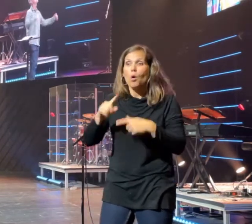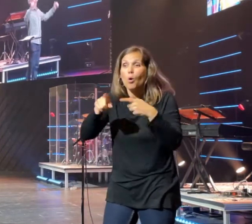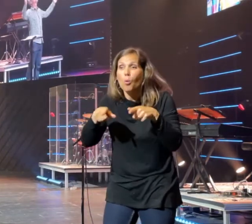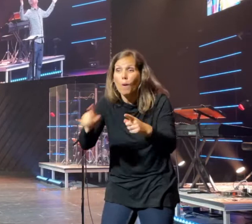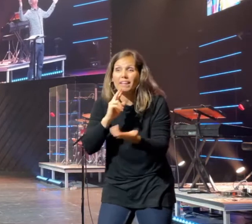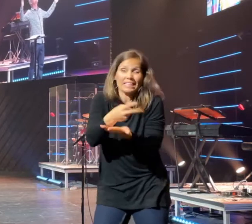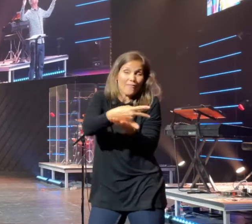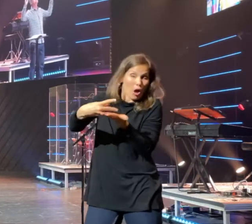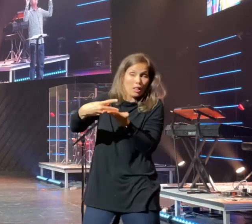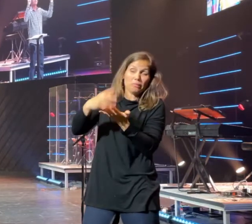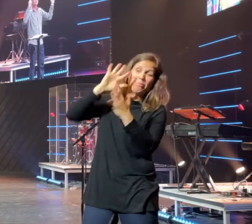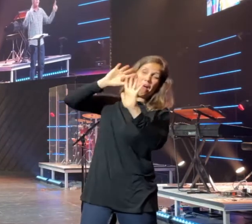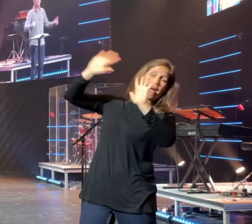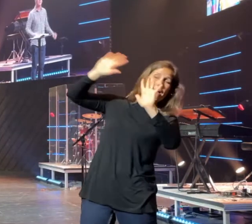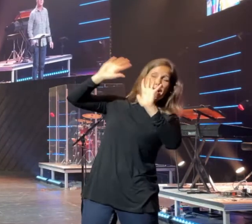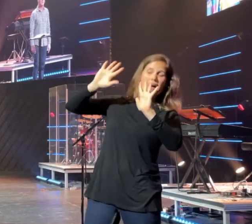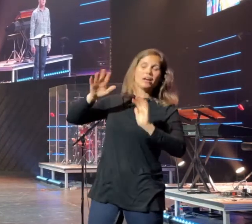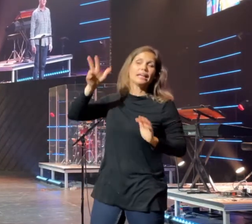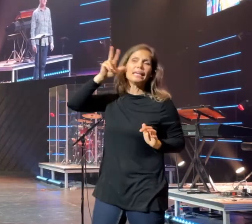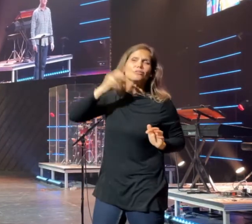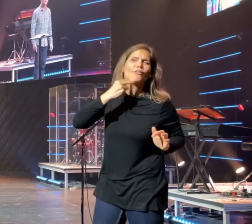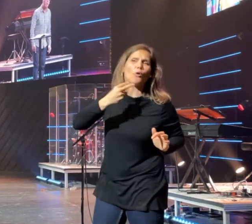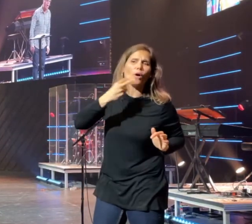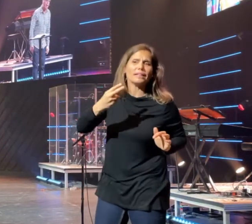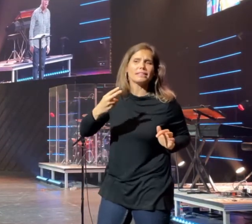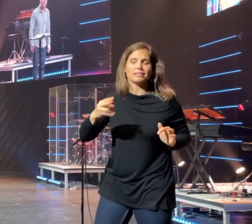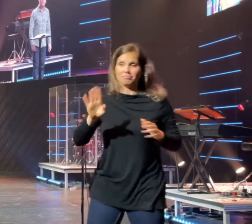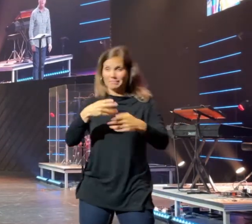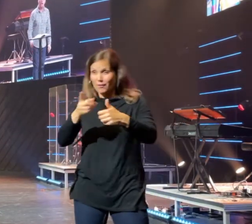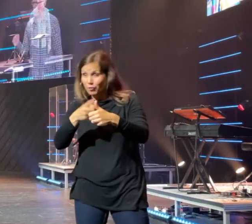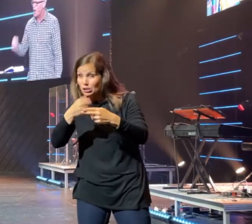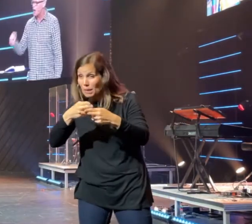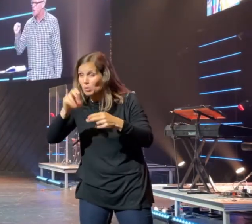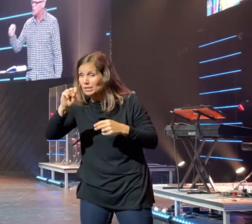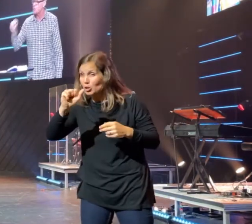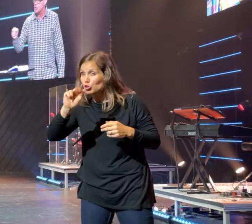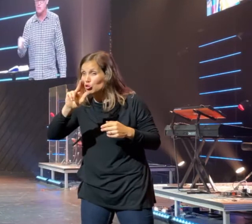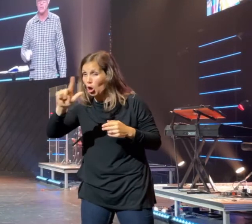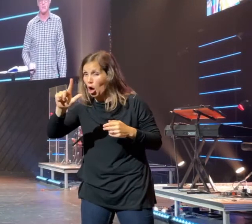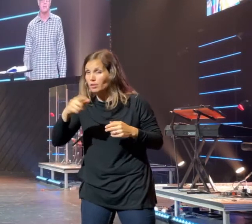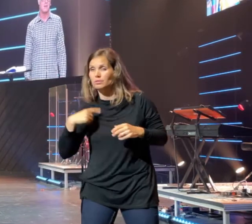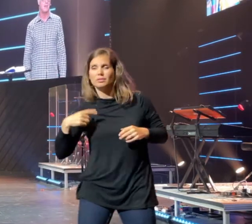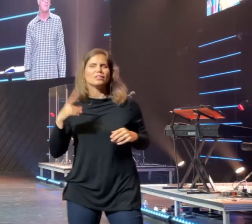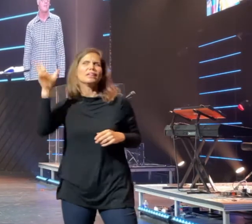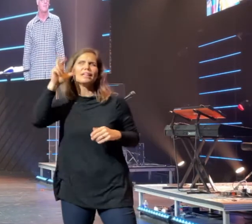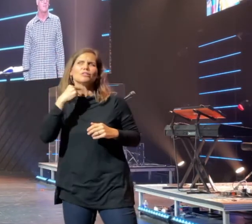ground in this blinding light, he hears a voice. And it says, Saul, Saul, why are you persecuting